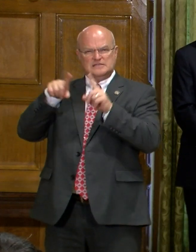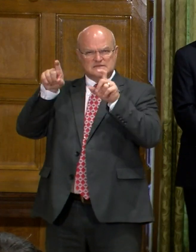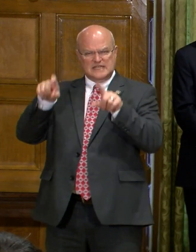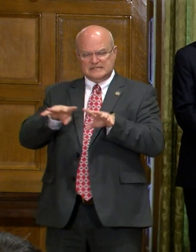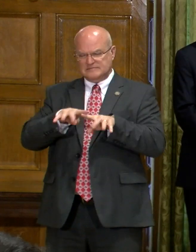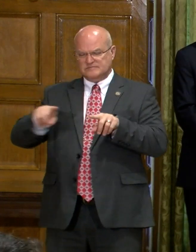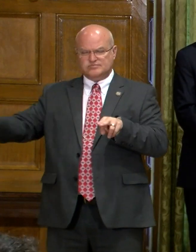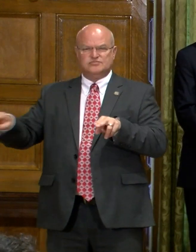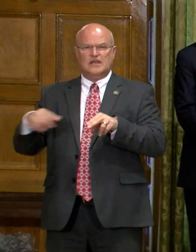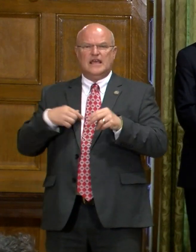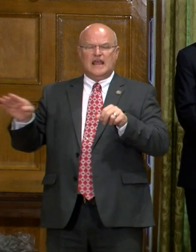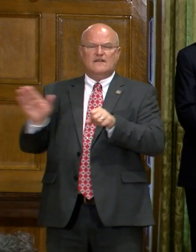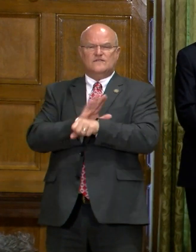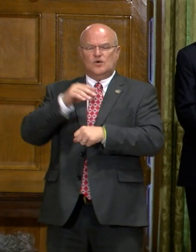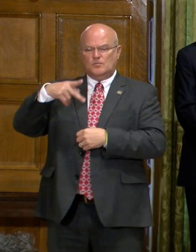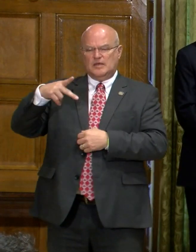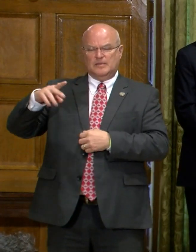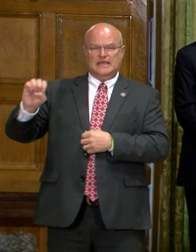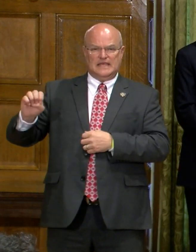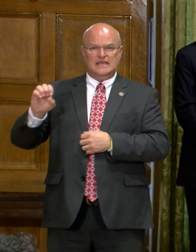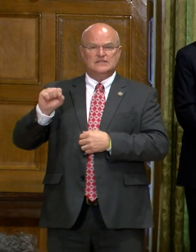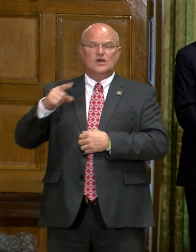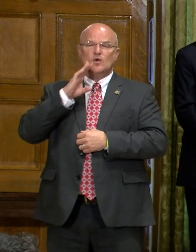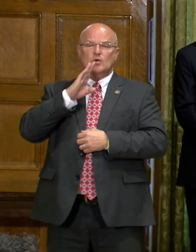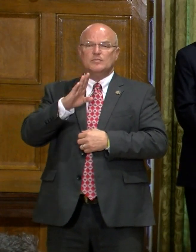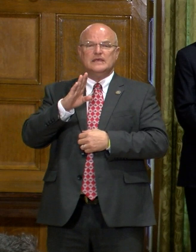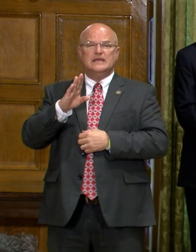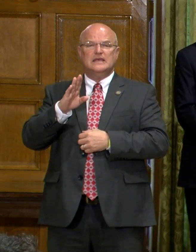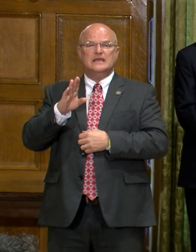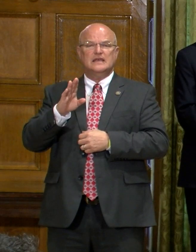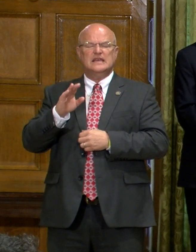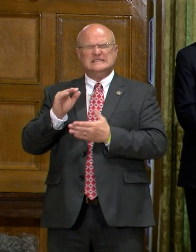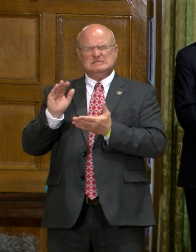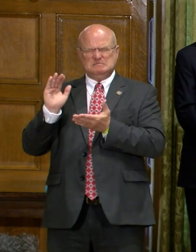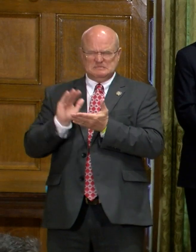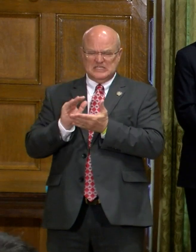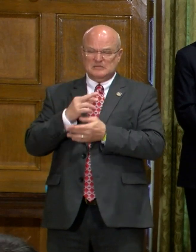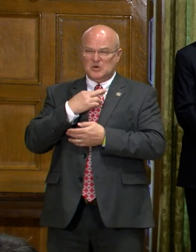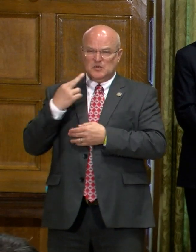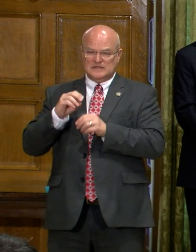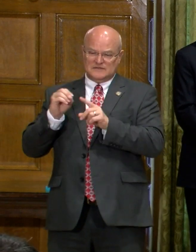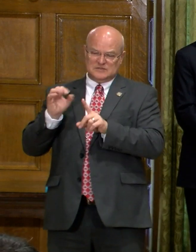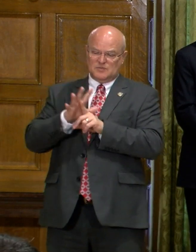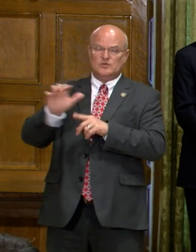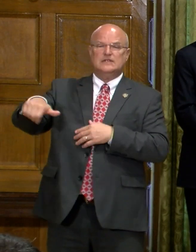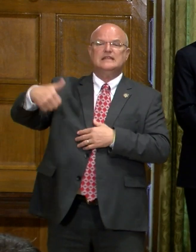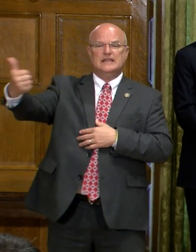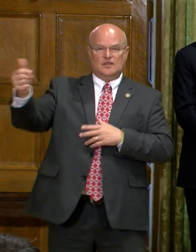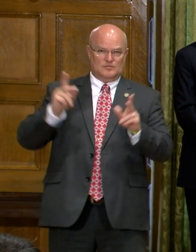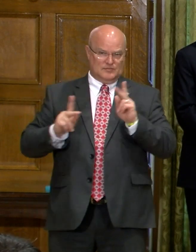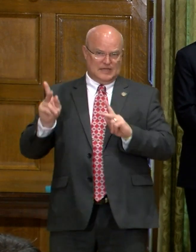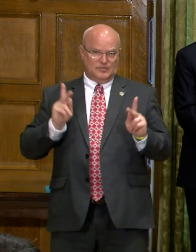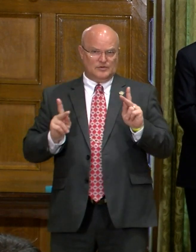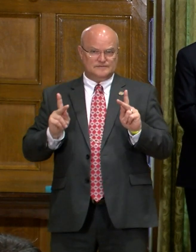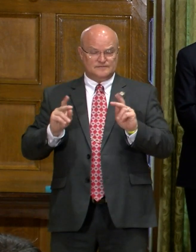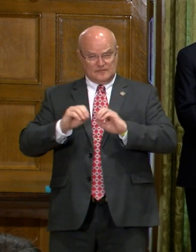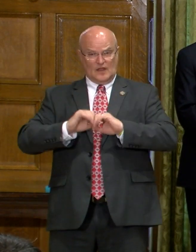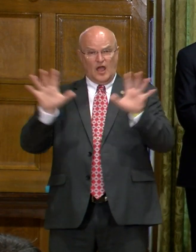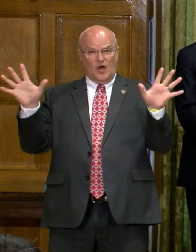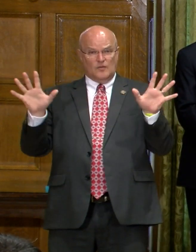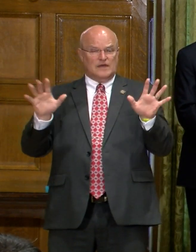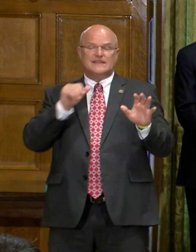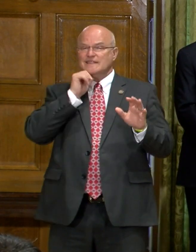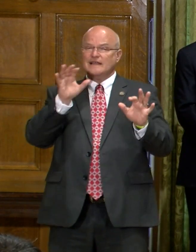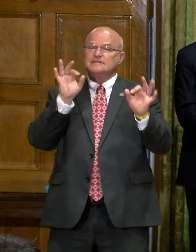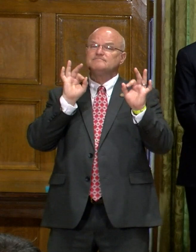positive and are wearing full PPE so that there would be a minimal risk of exposure to anyone else. Obviously, that's